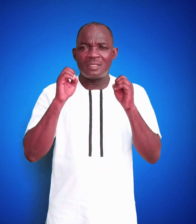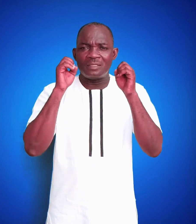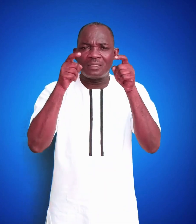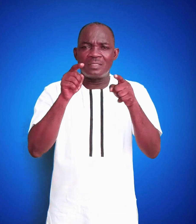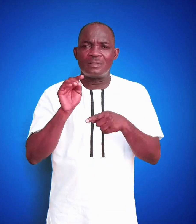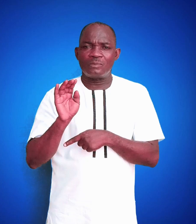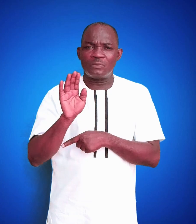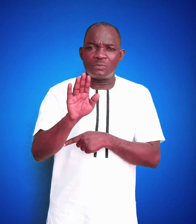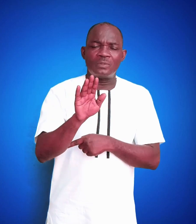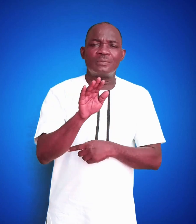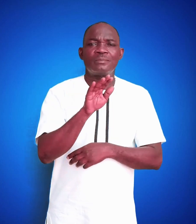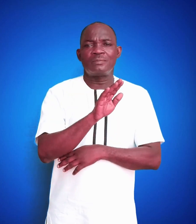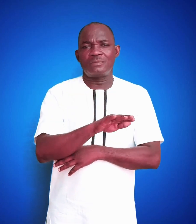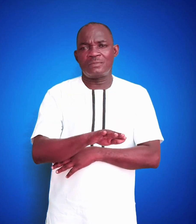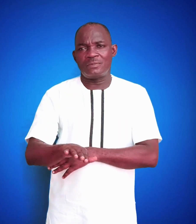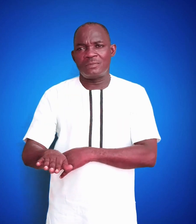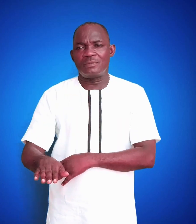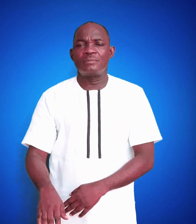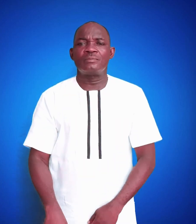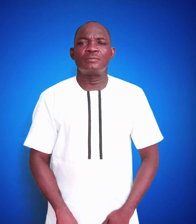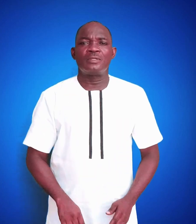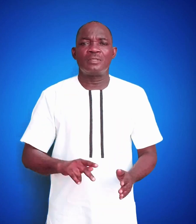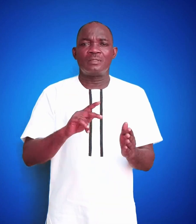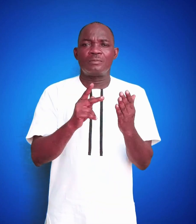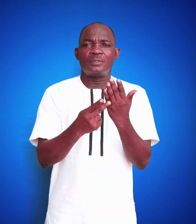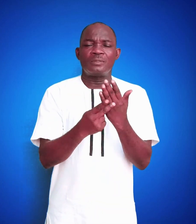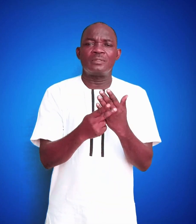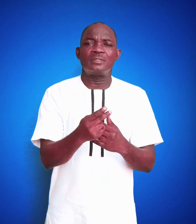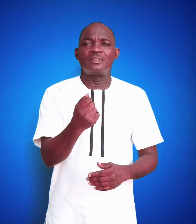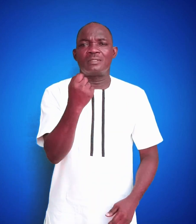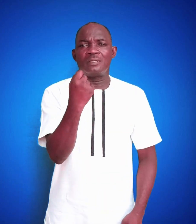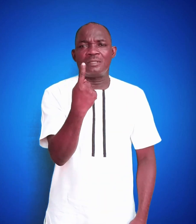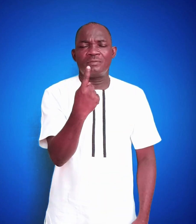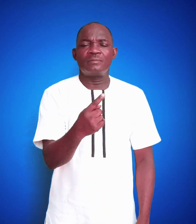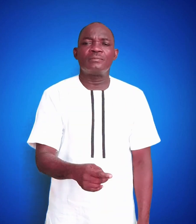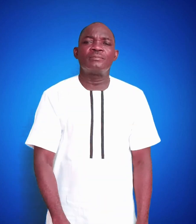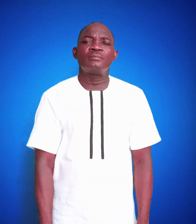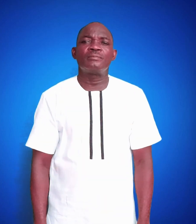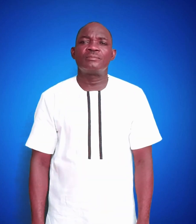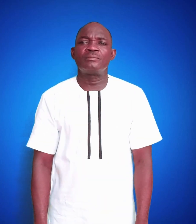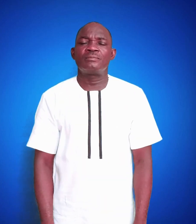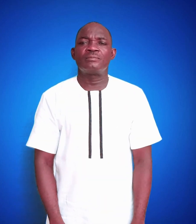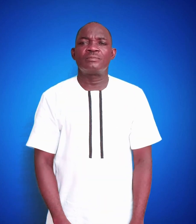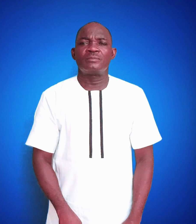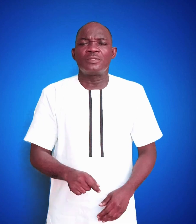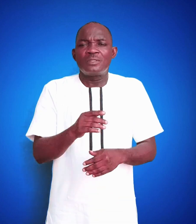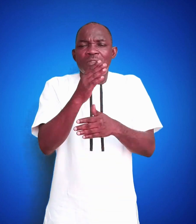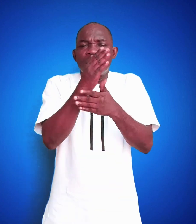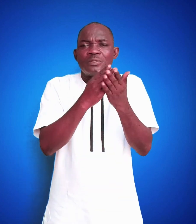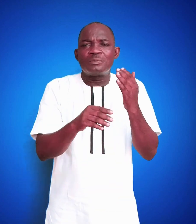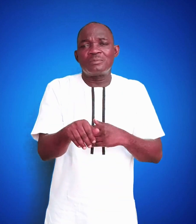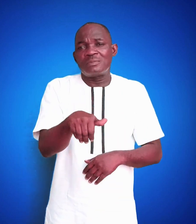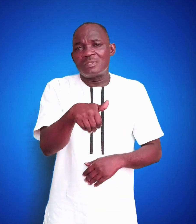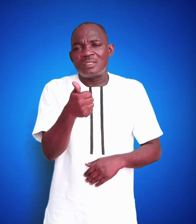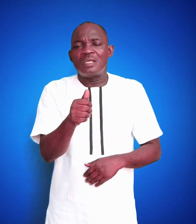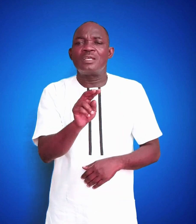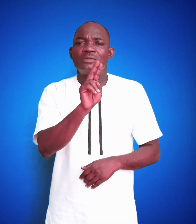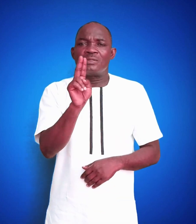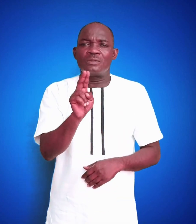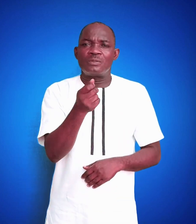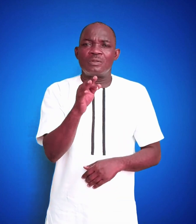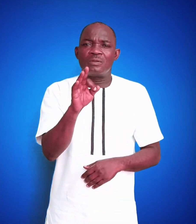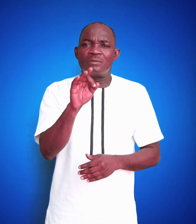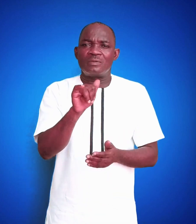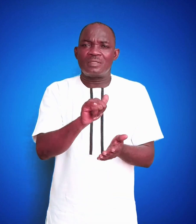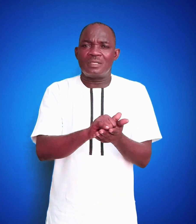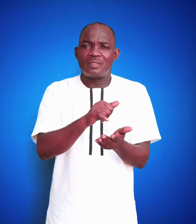Educate your children. Page 11. Some other uses of